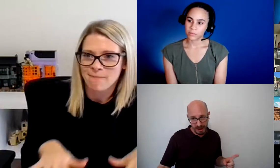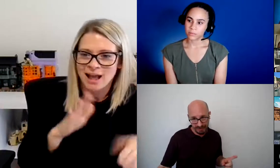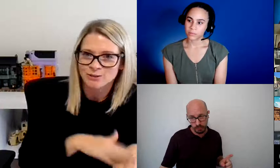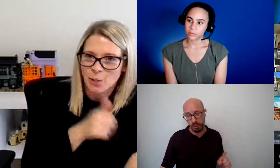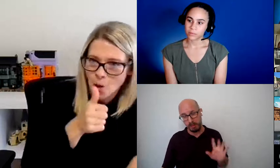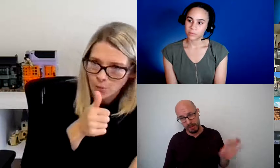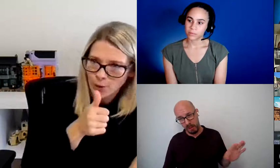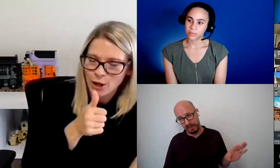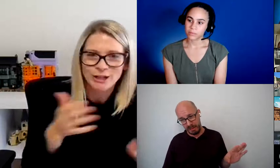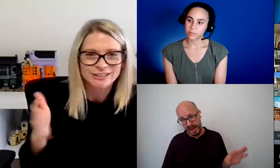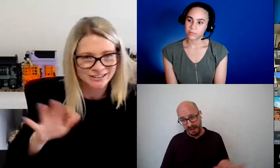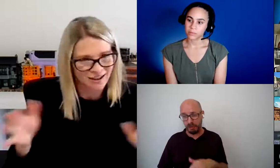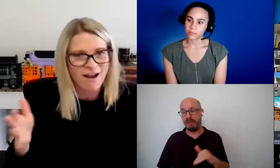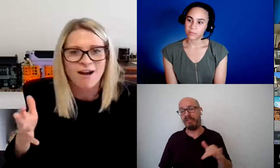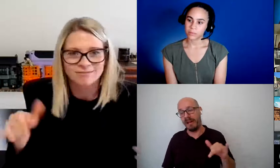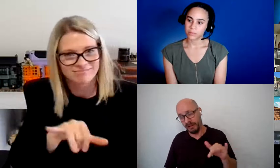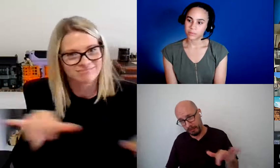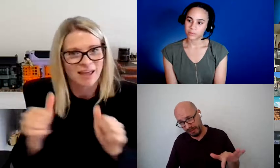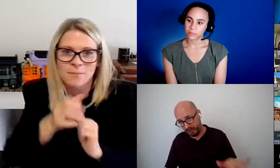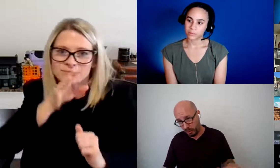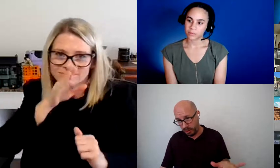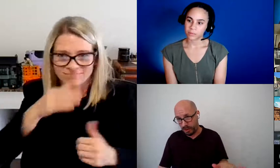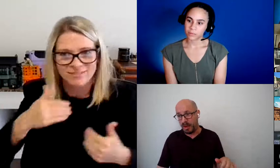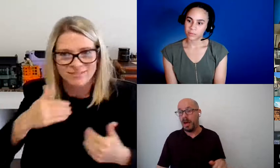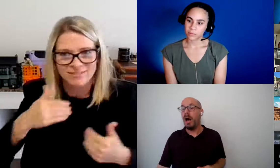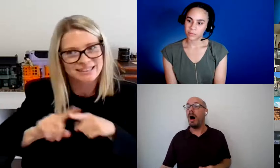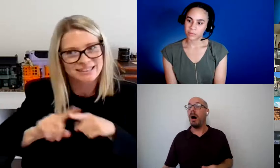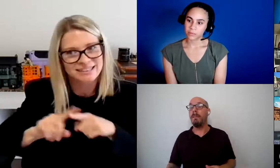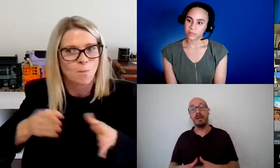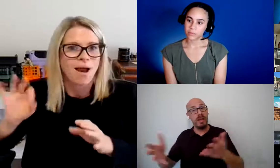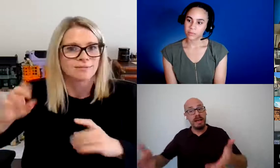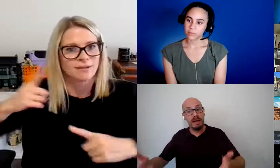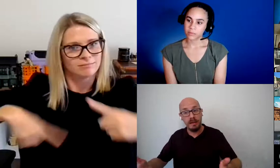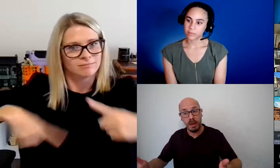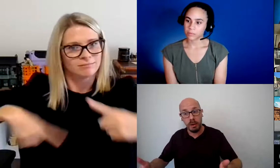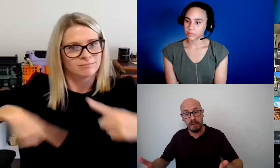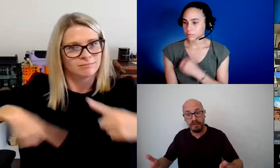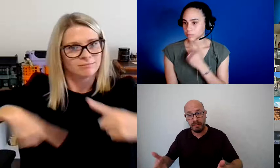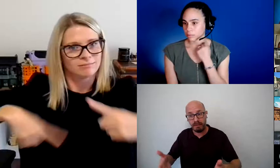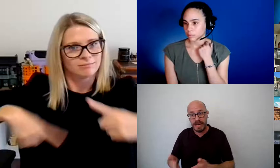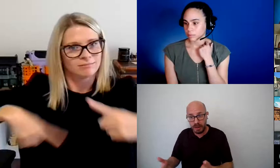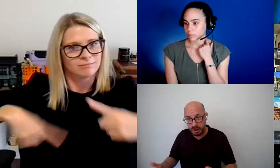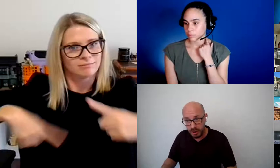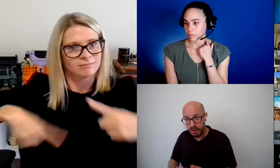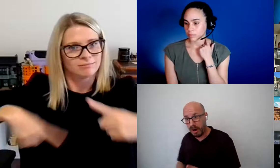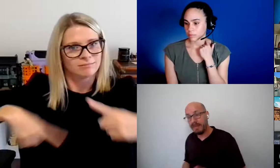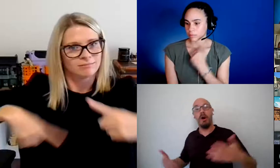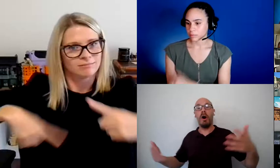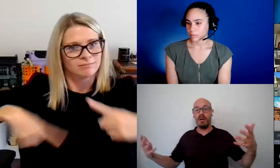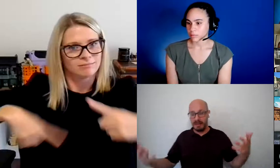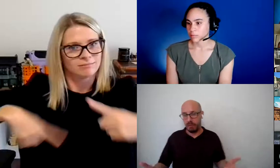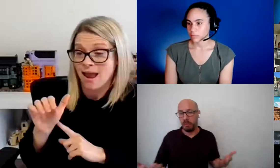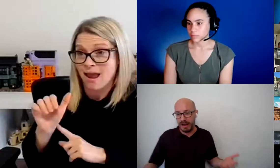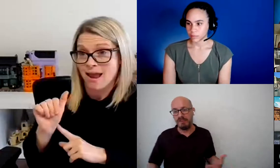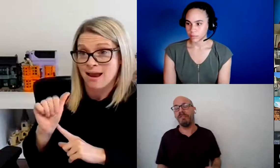from the West. We're a bit more laid back, so we sign a little bit slower. Much like, you know, speech, right? There are different ways